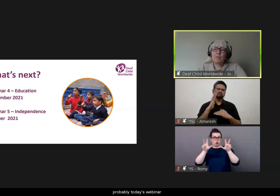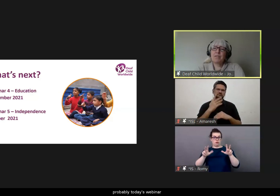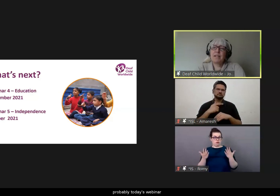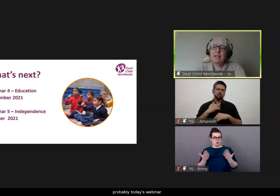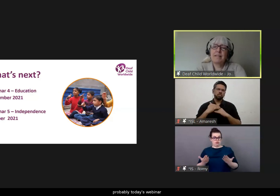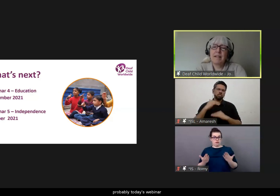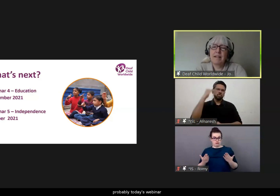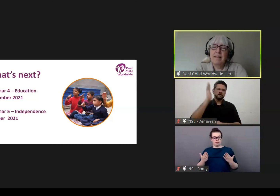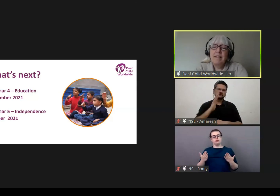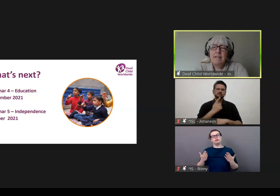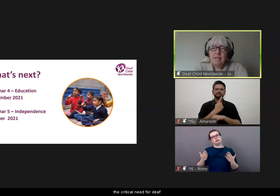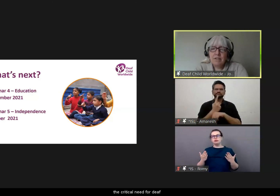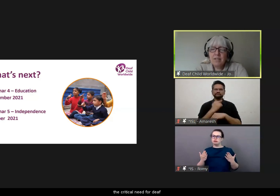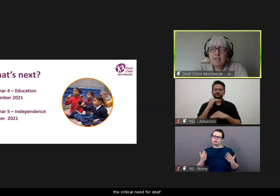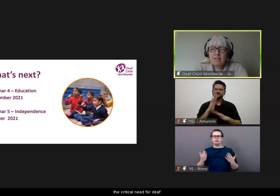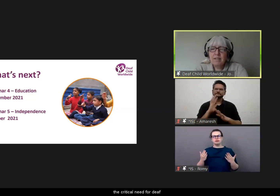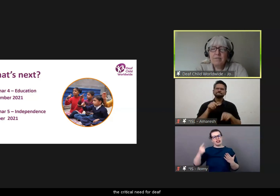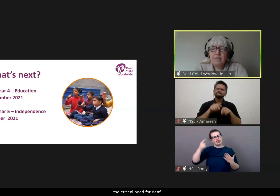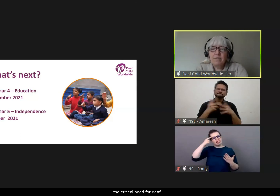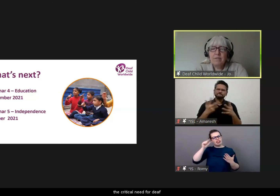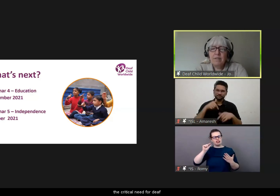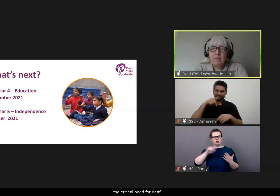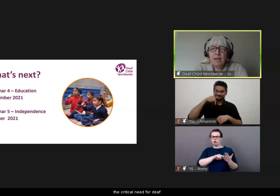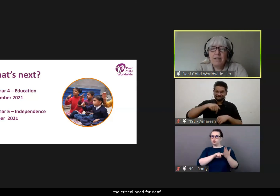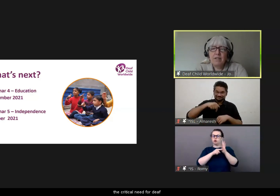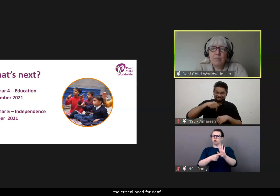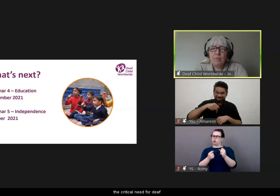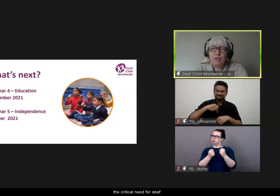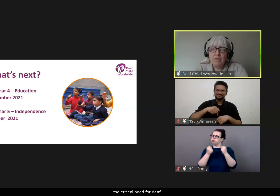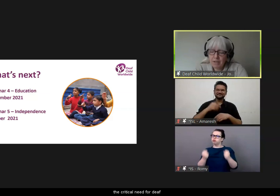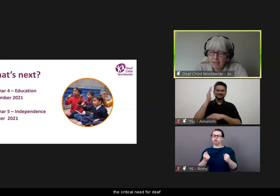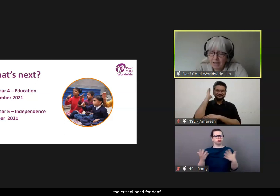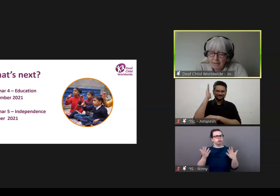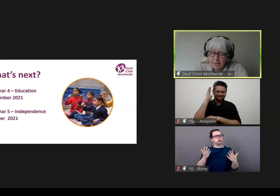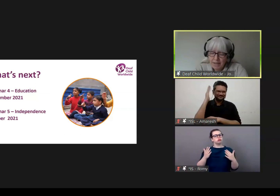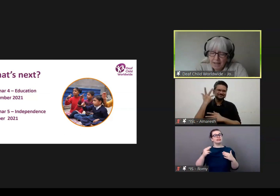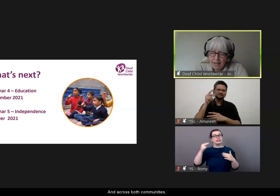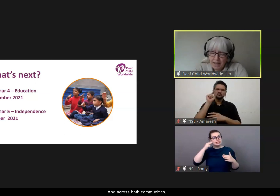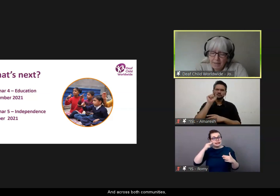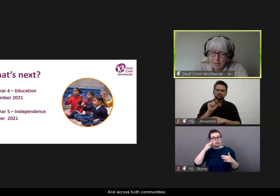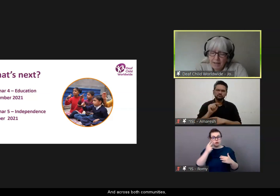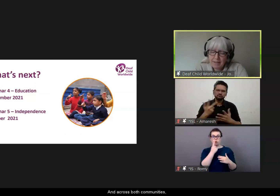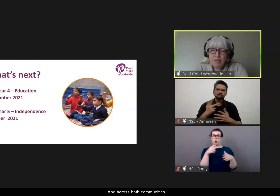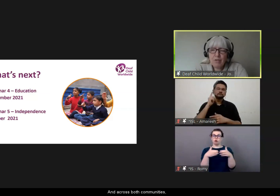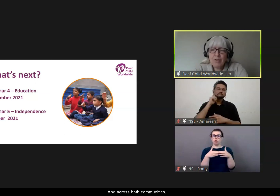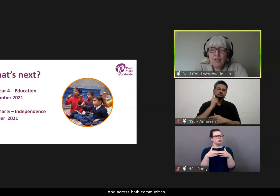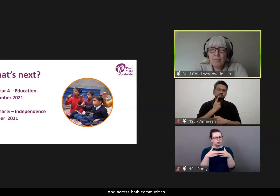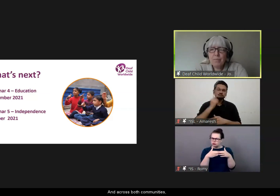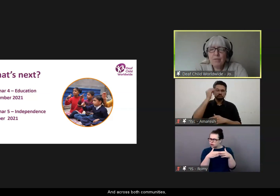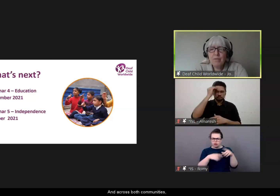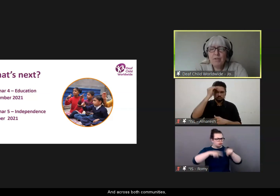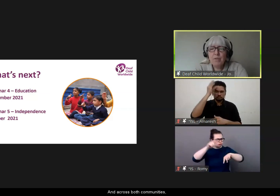than almost any other the critical need for deaf awareness more generally, and